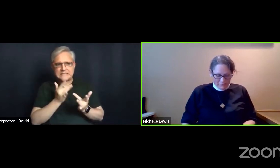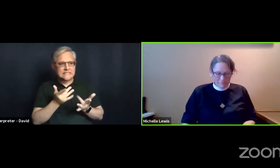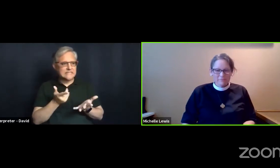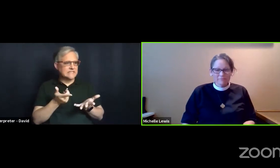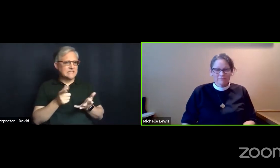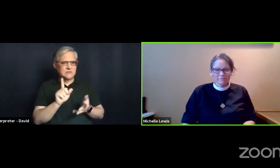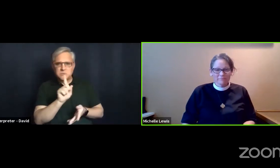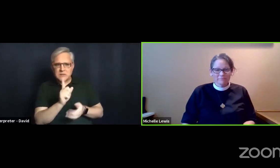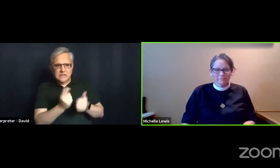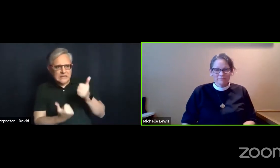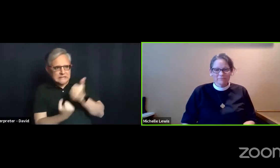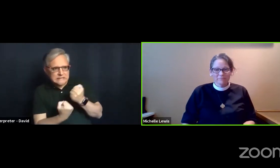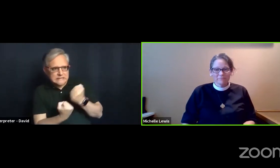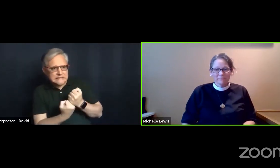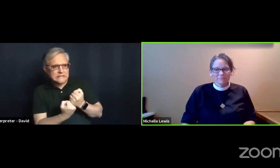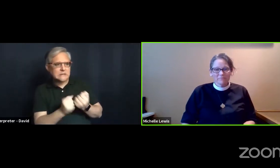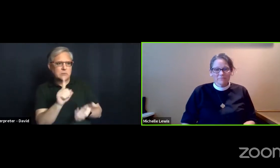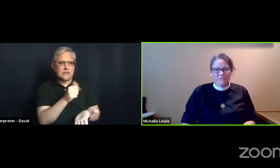themselves.